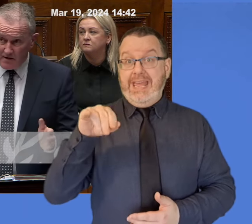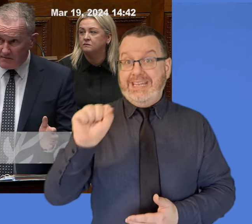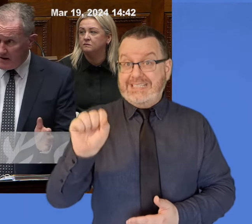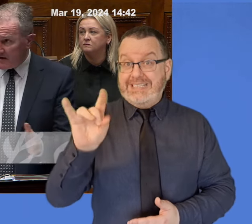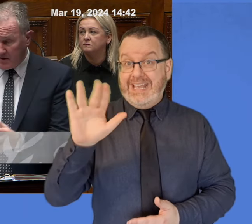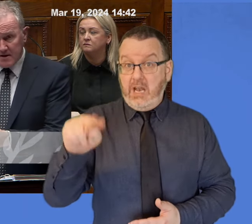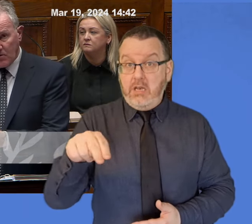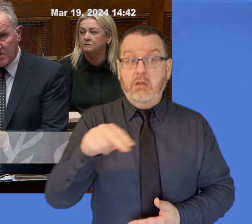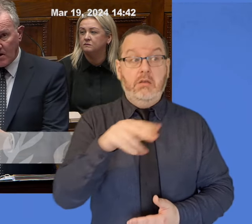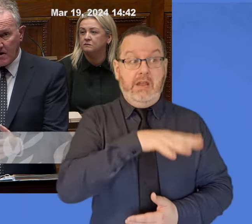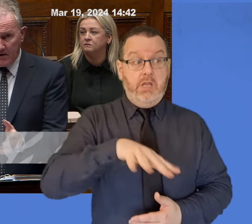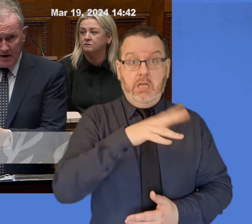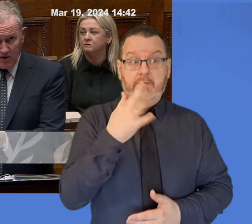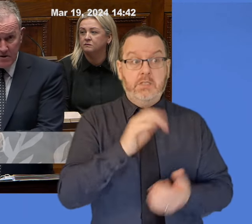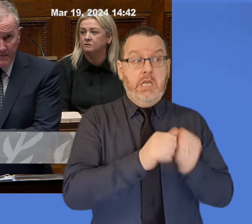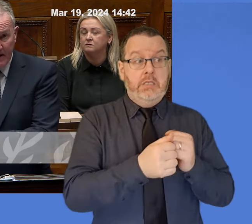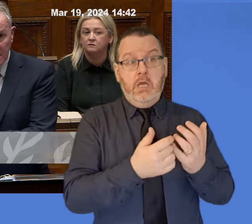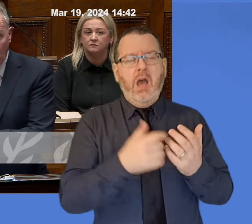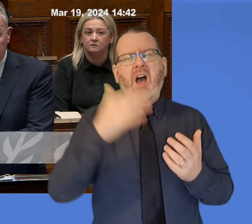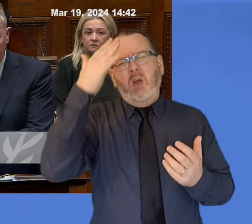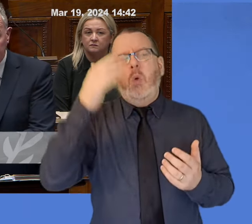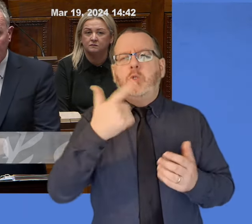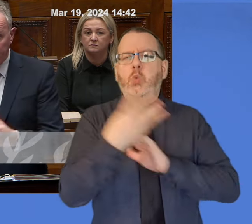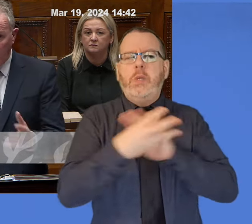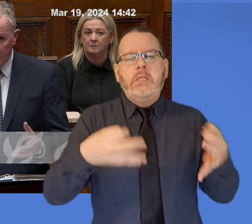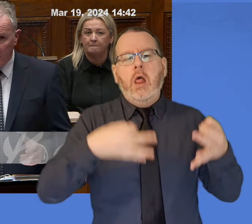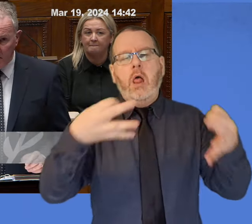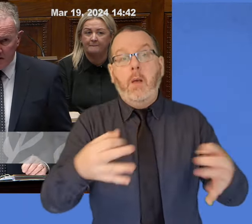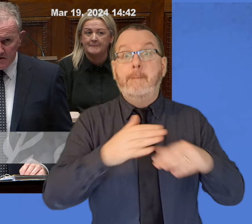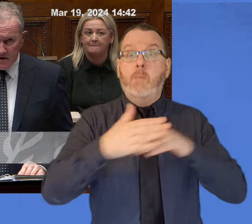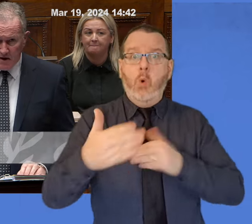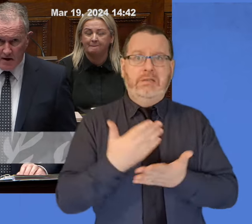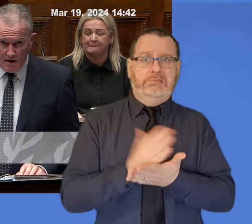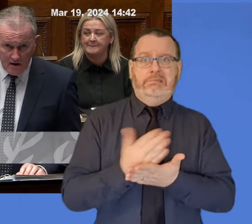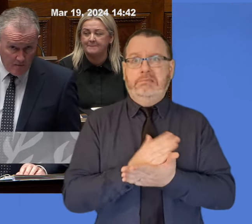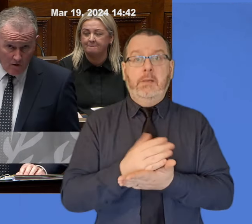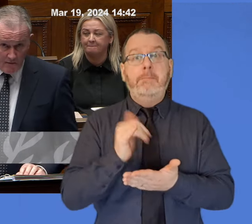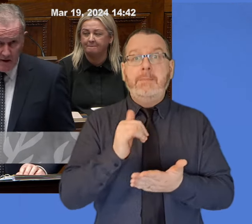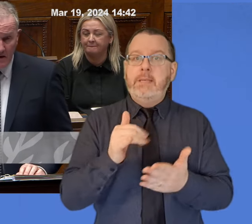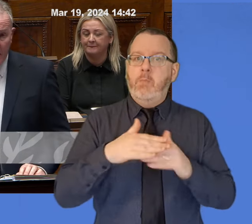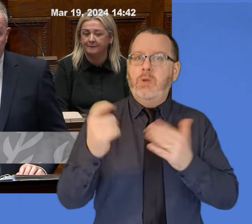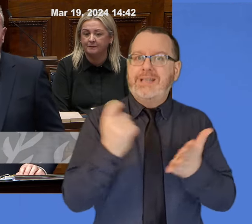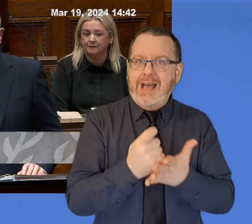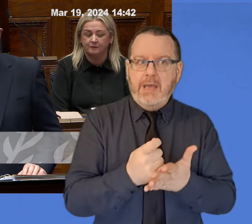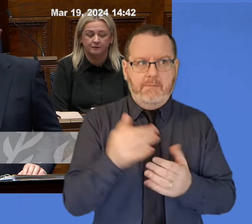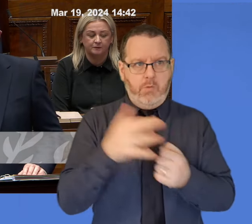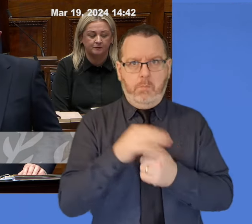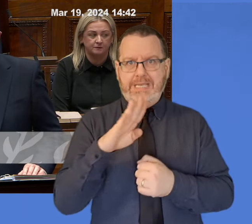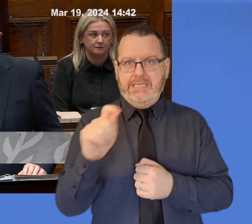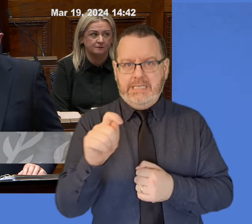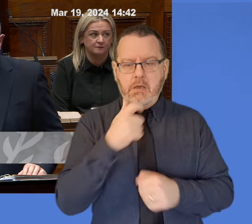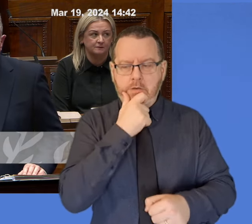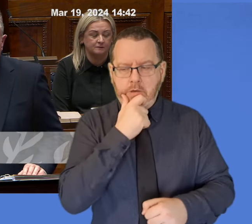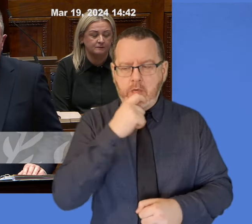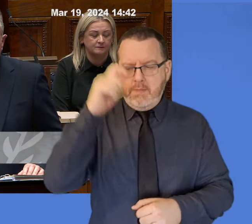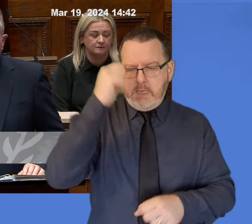extension maybe creates more uncertainty, but it also might buy some more time for the company to come at this in a more supportive way for